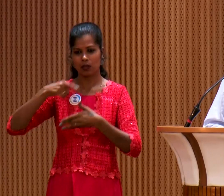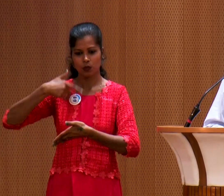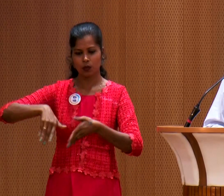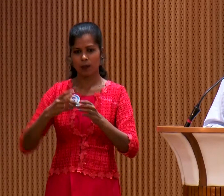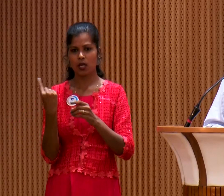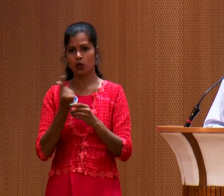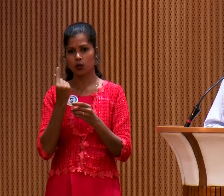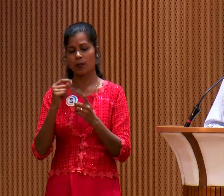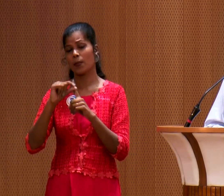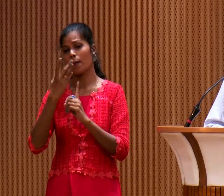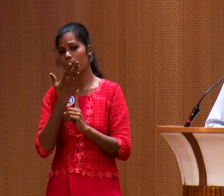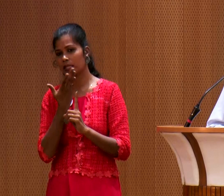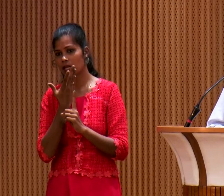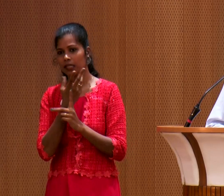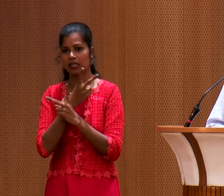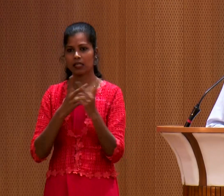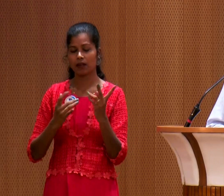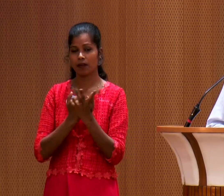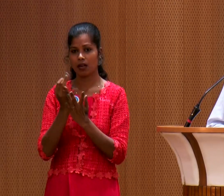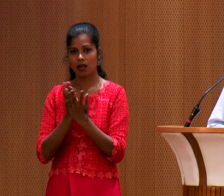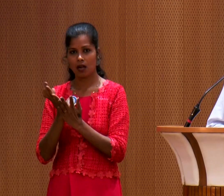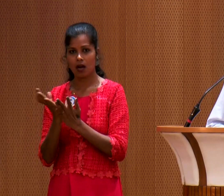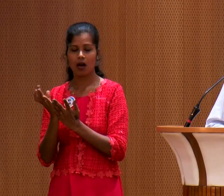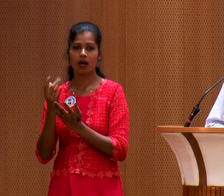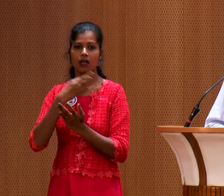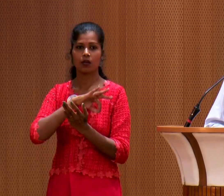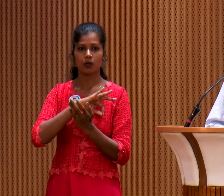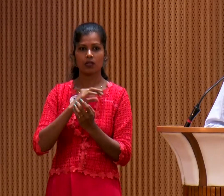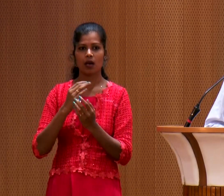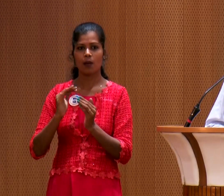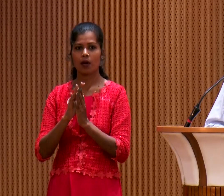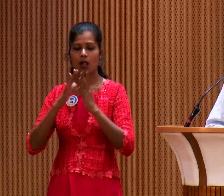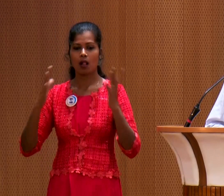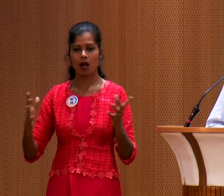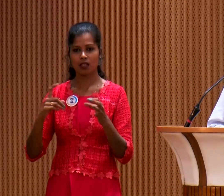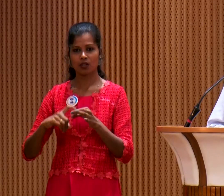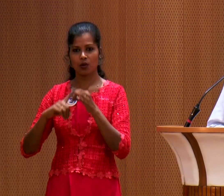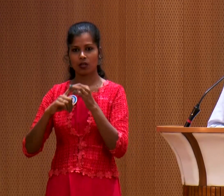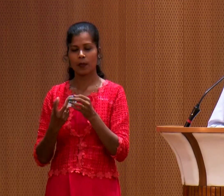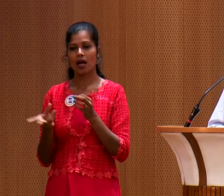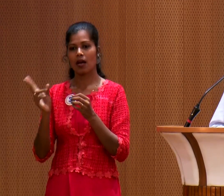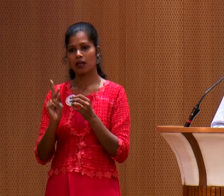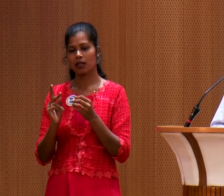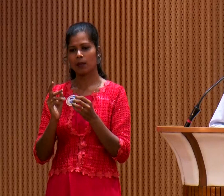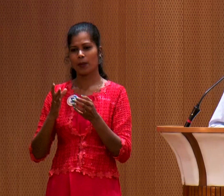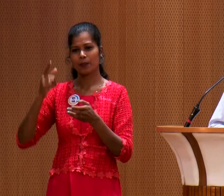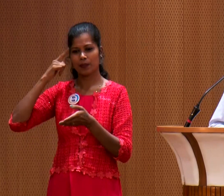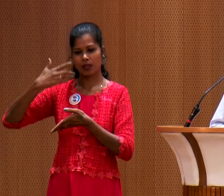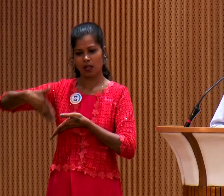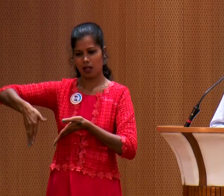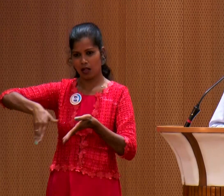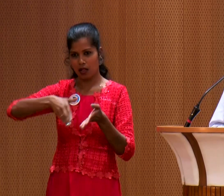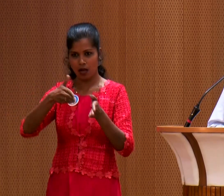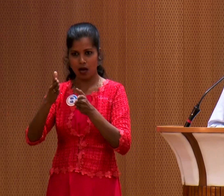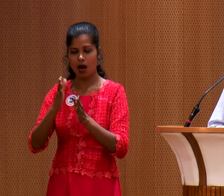government, through the panchayats, have been using this in large quantities for the restoration of canal banks and